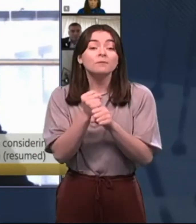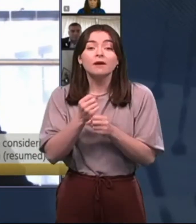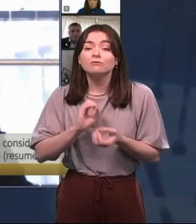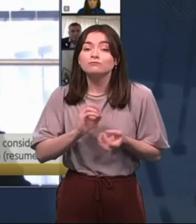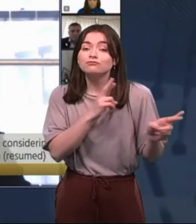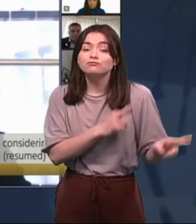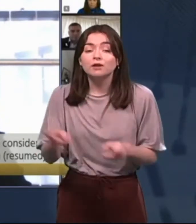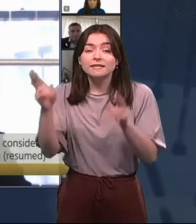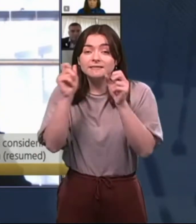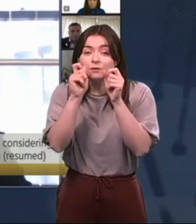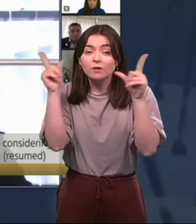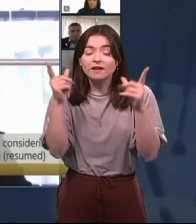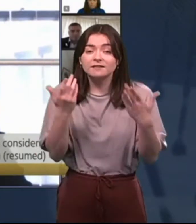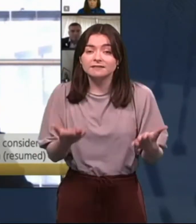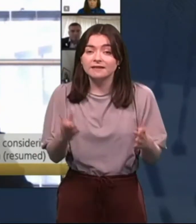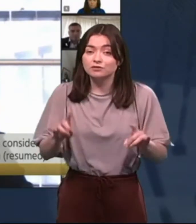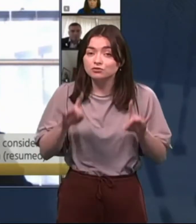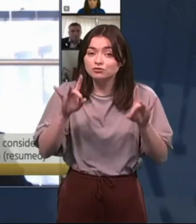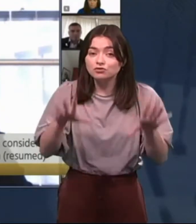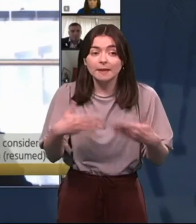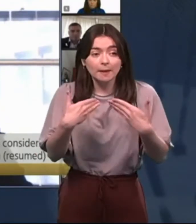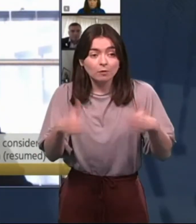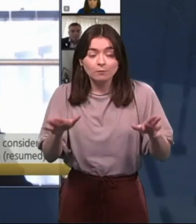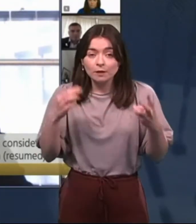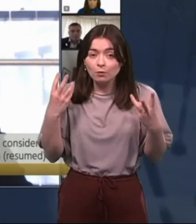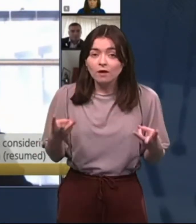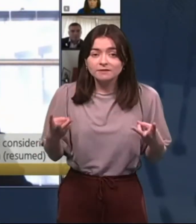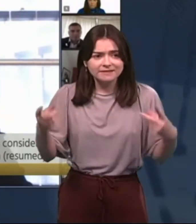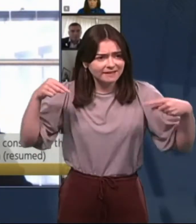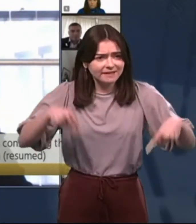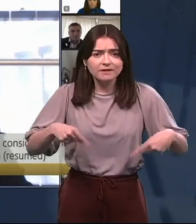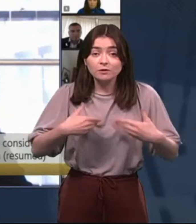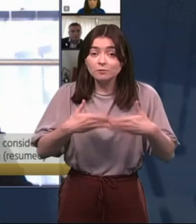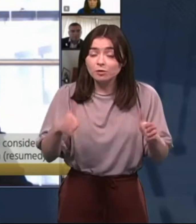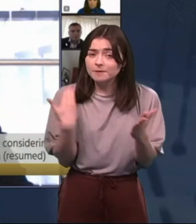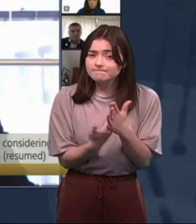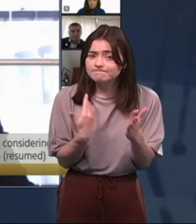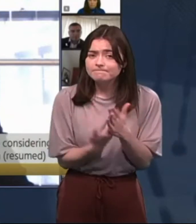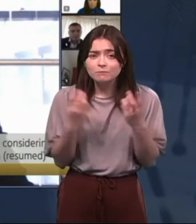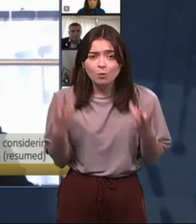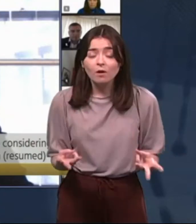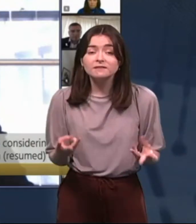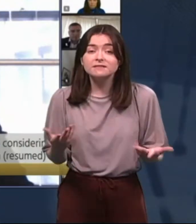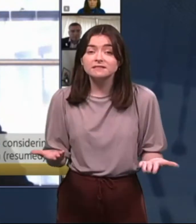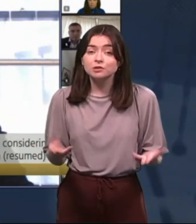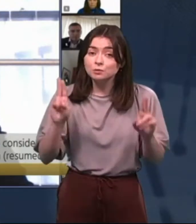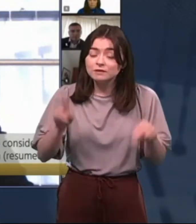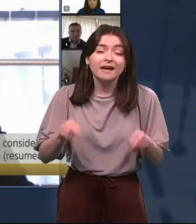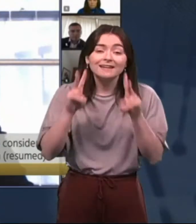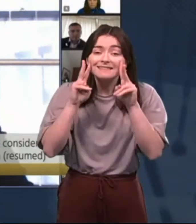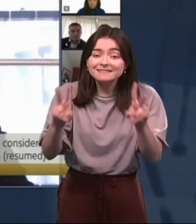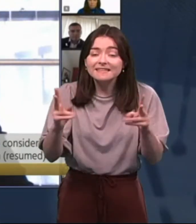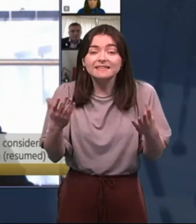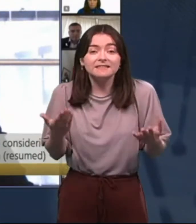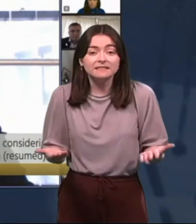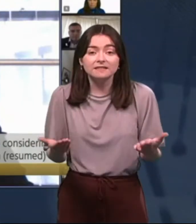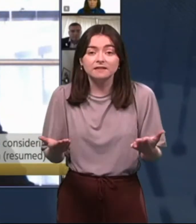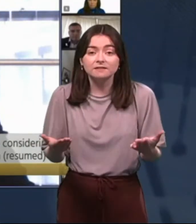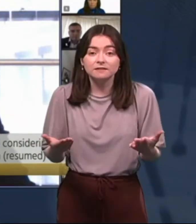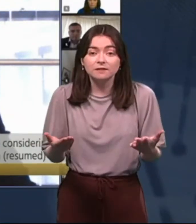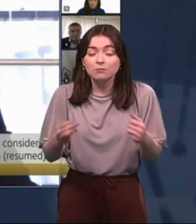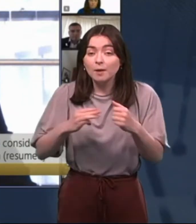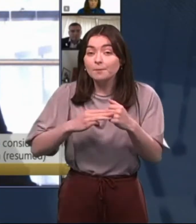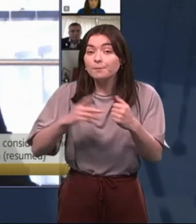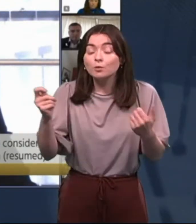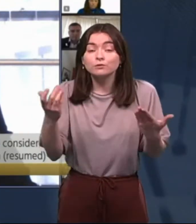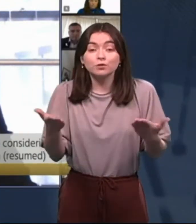Australia and the public wanting it. Absolutely, the public in Ireland want that. And you can see that by virtue of the fact that most of